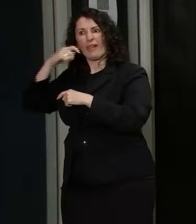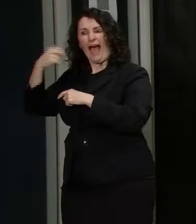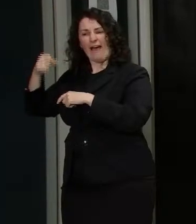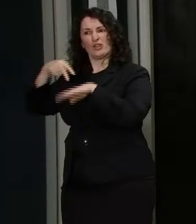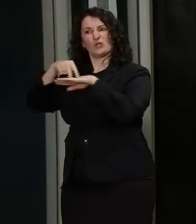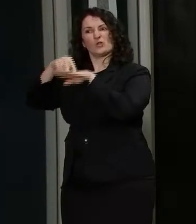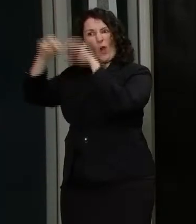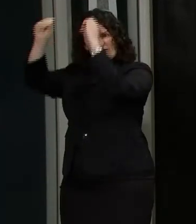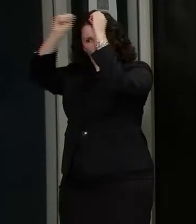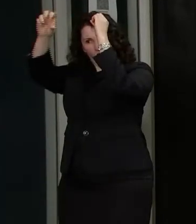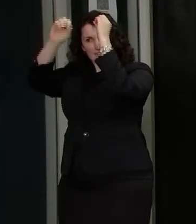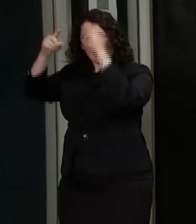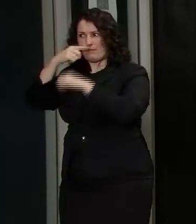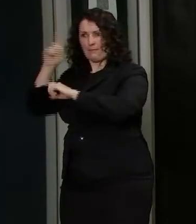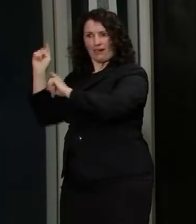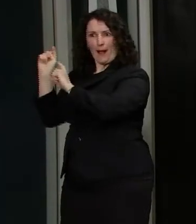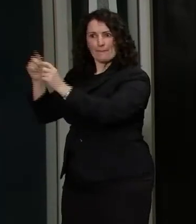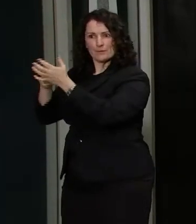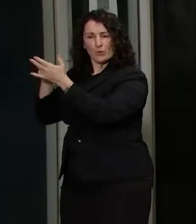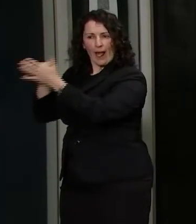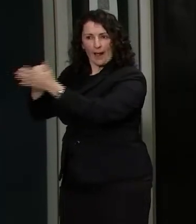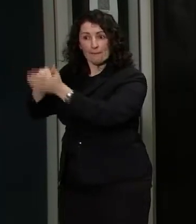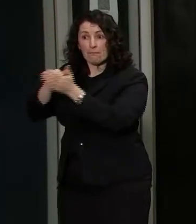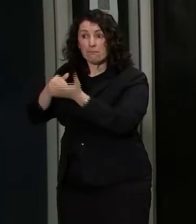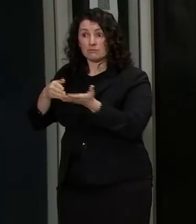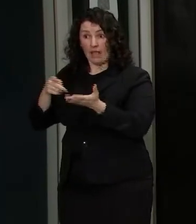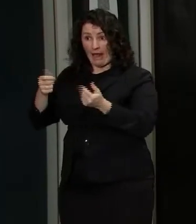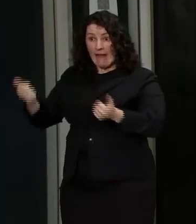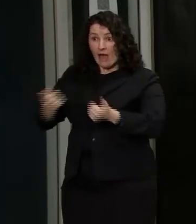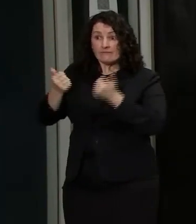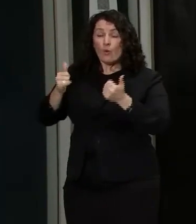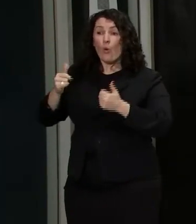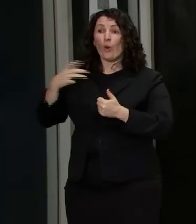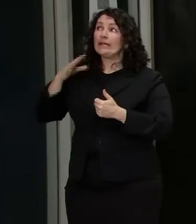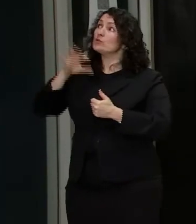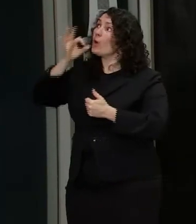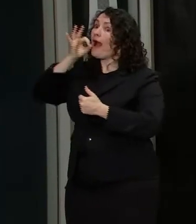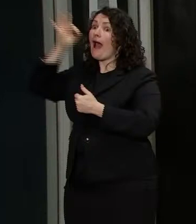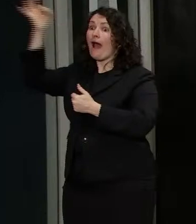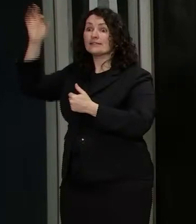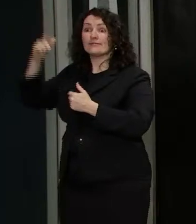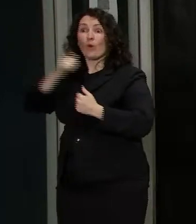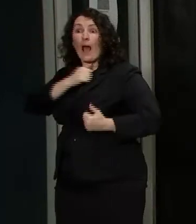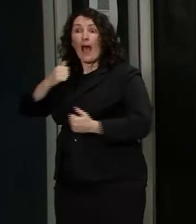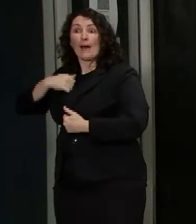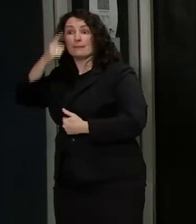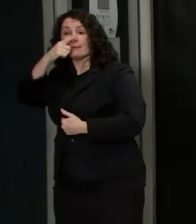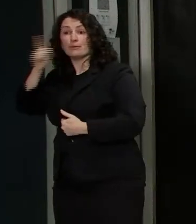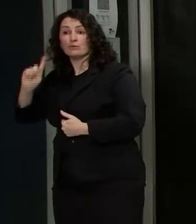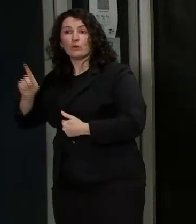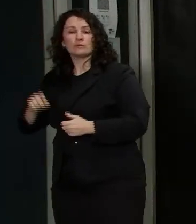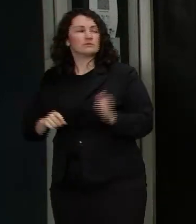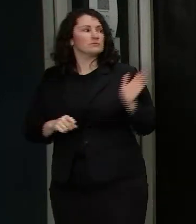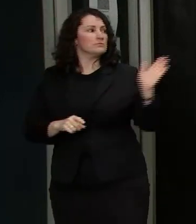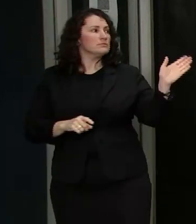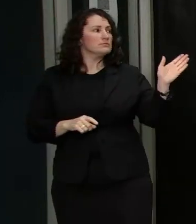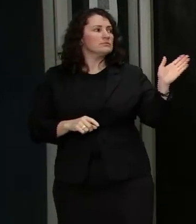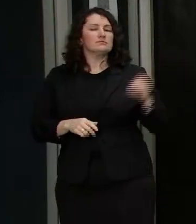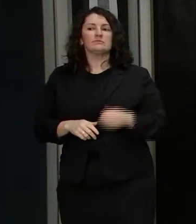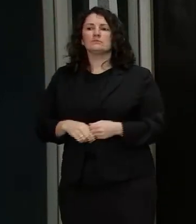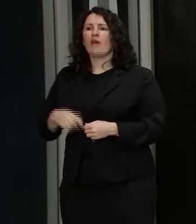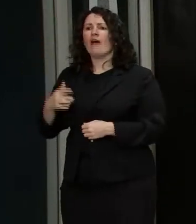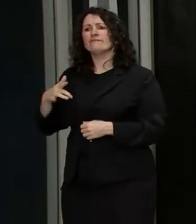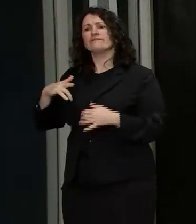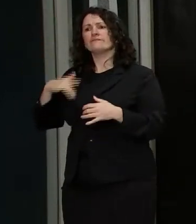got all our emergency services engaged, both with the clean-up of the storm damage, but also the flood